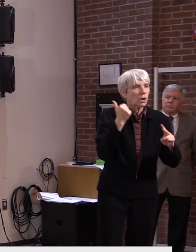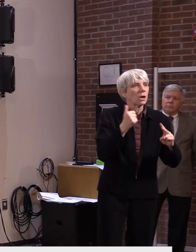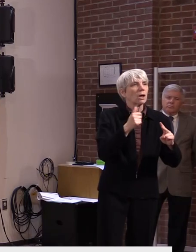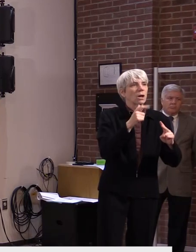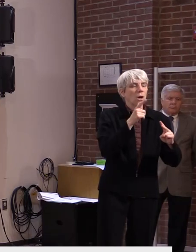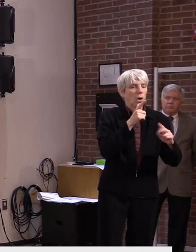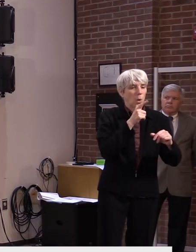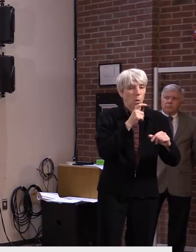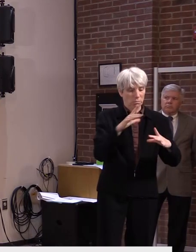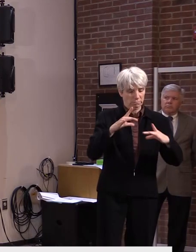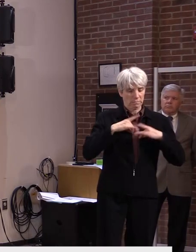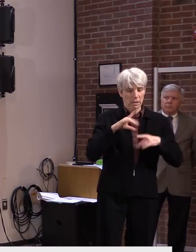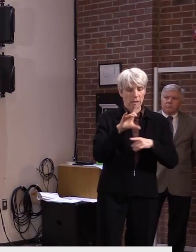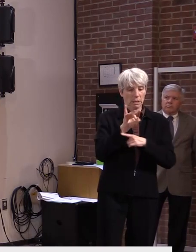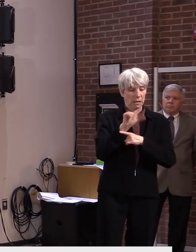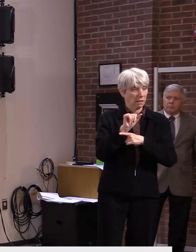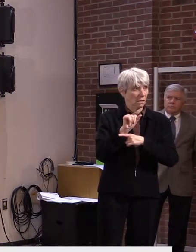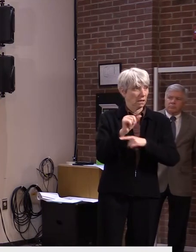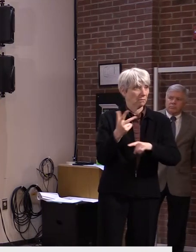Governor,